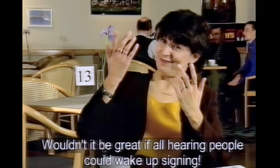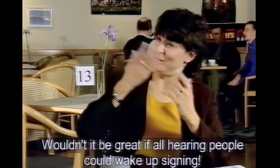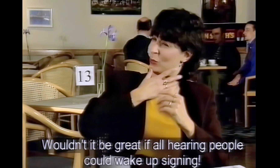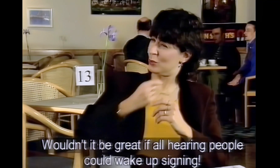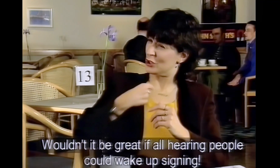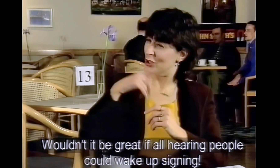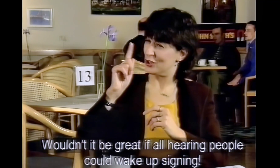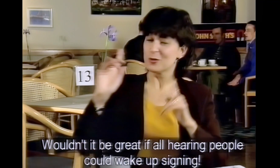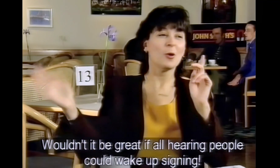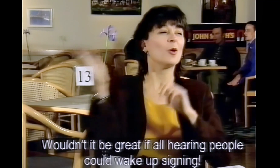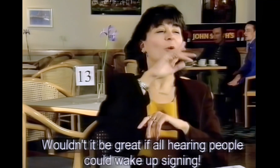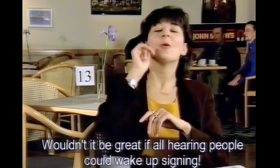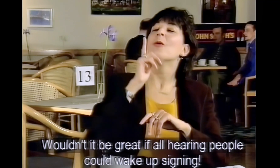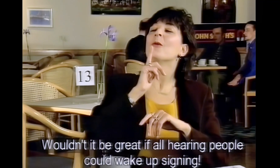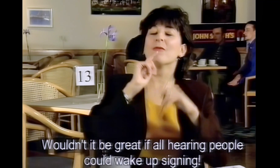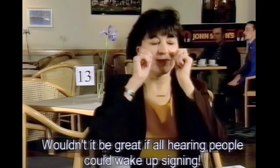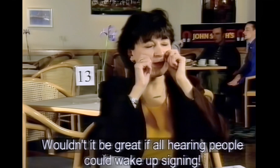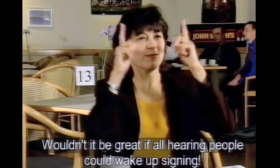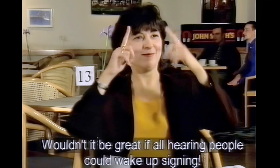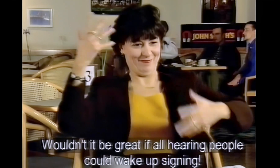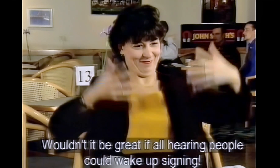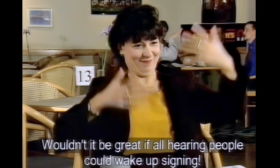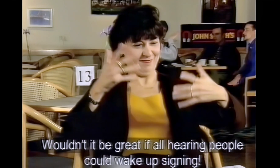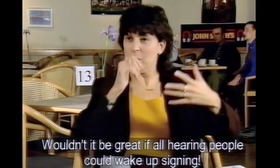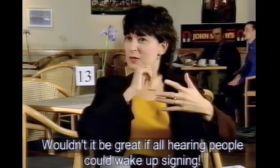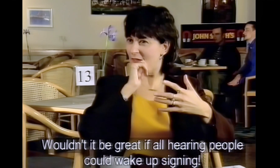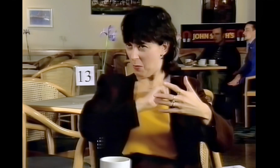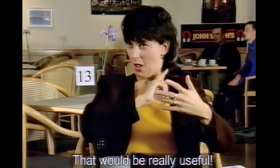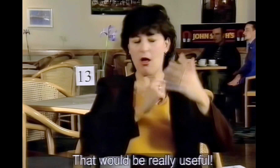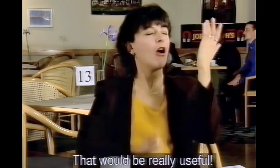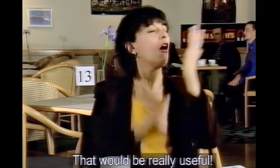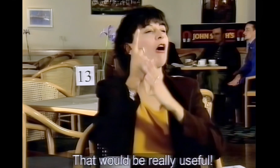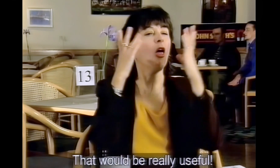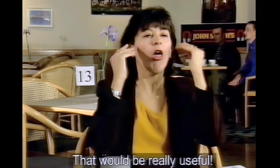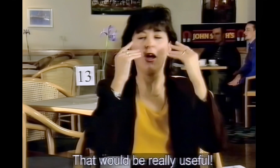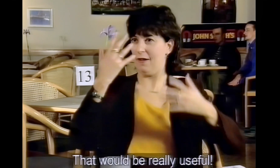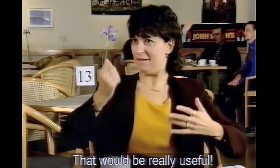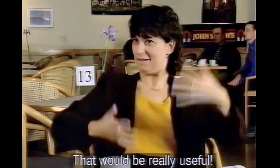Wouldn't it be great if all hearing people could wake up signing? It'd be really useful if they were deaf and could sign.